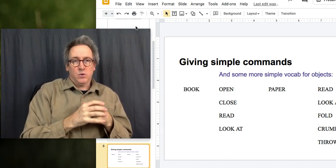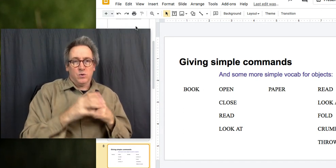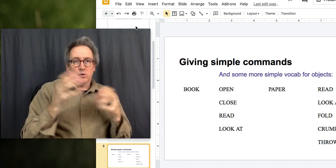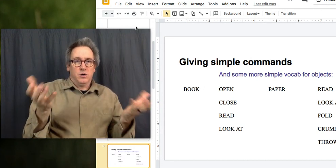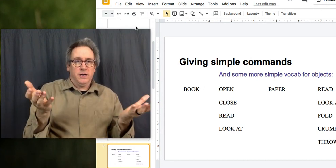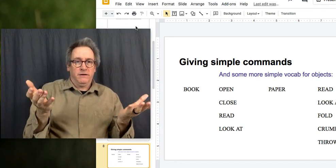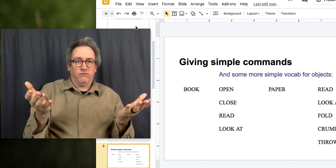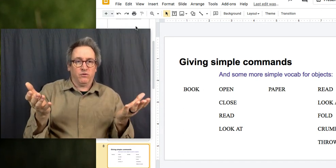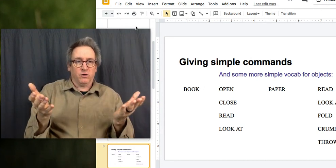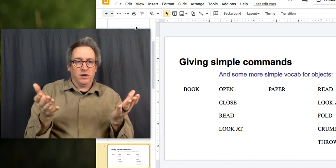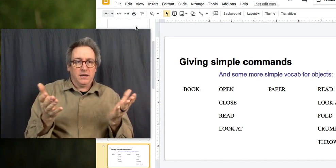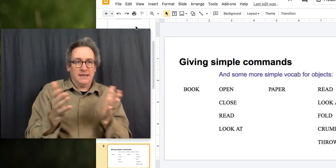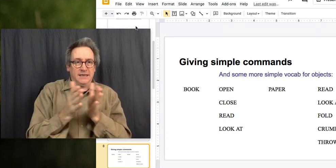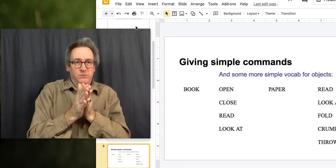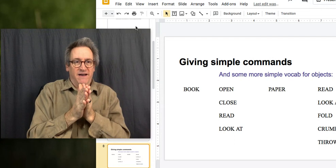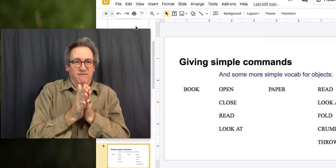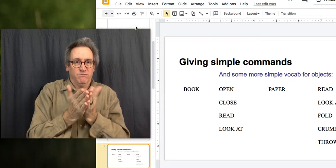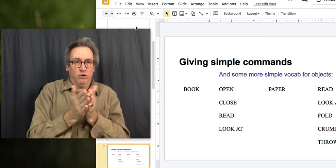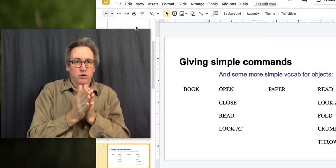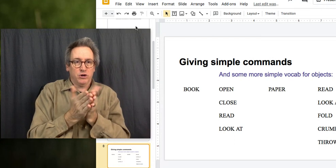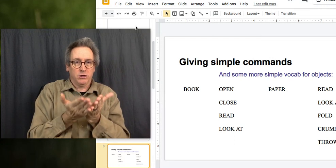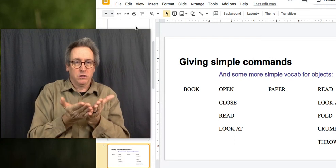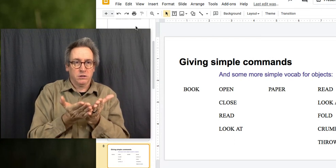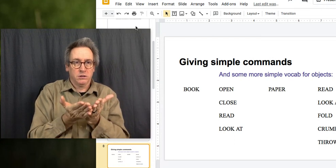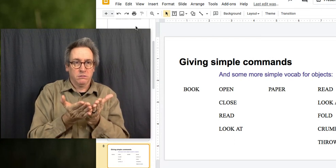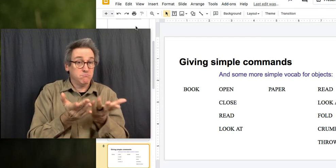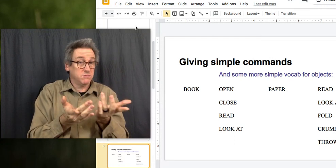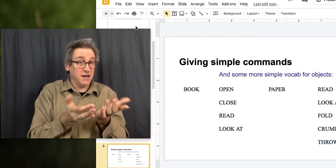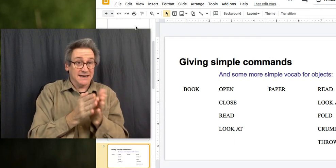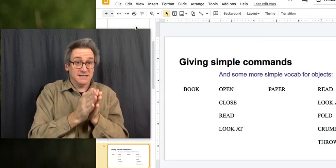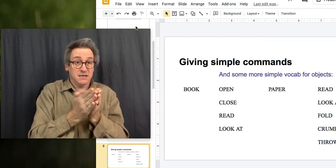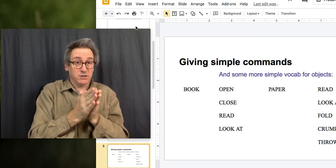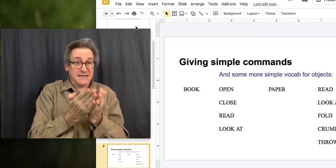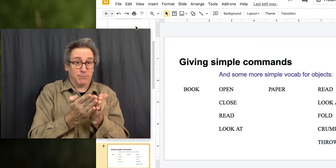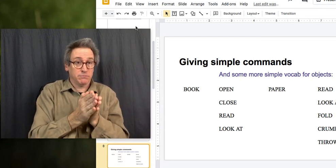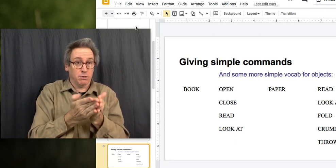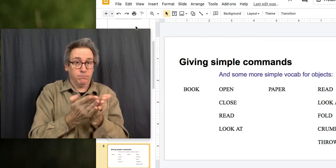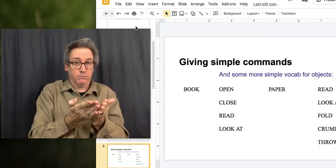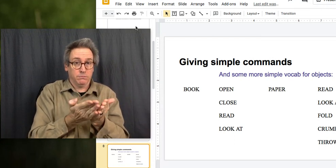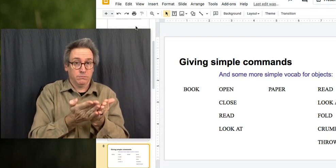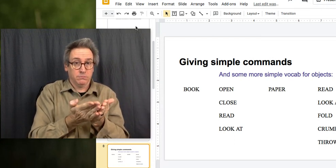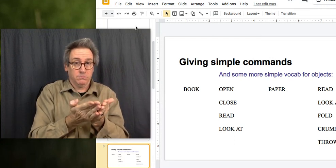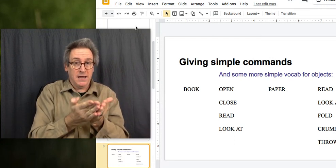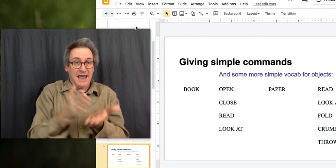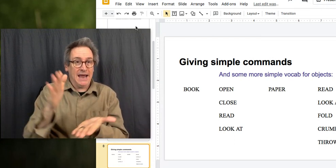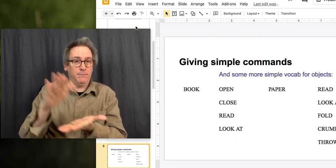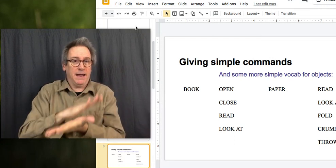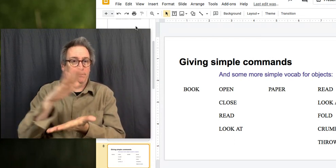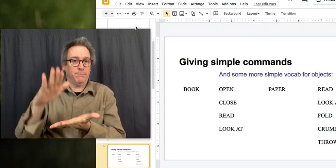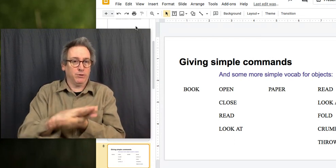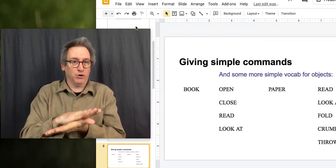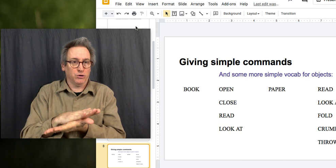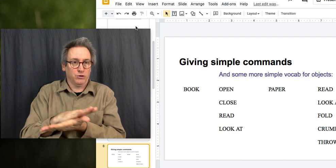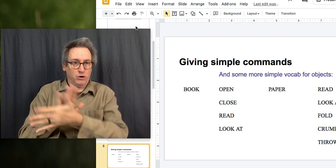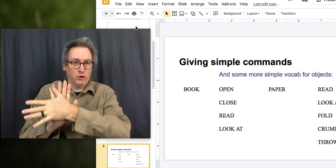So for this, we have book. Again, double tap. And paper.